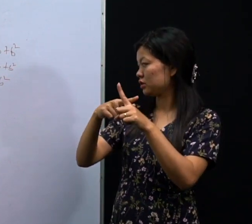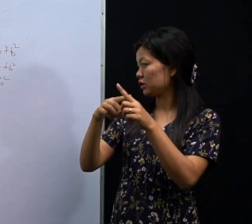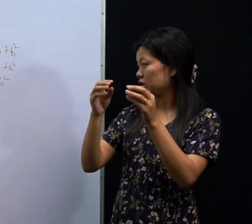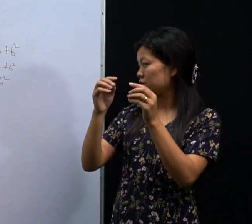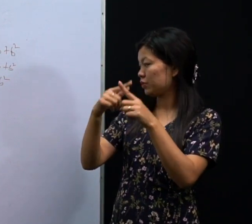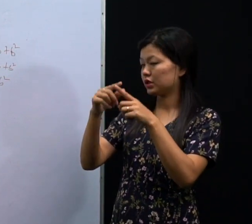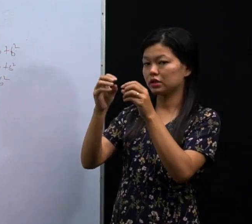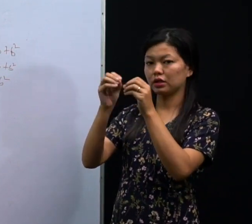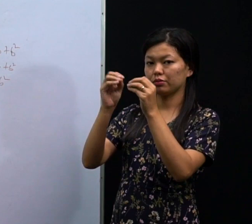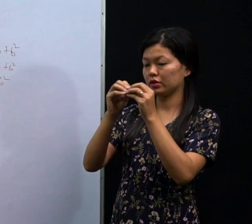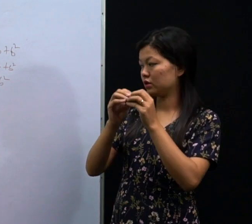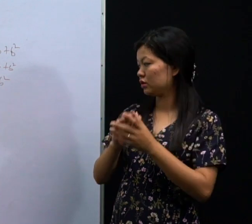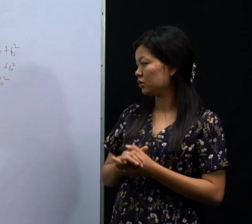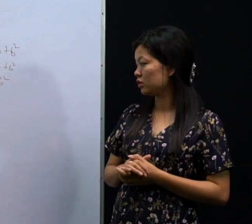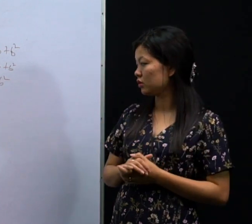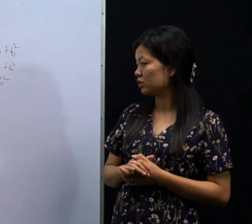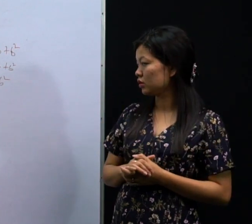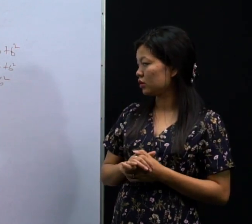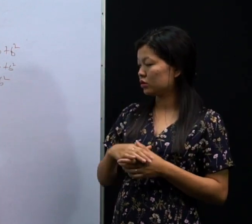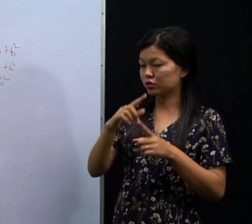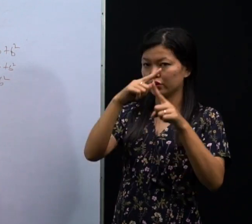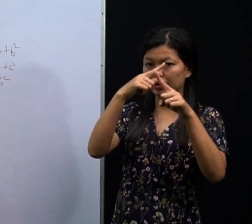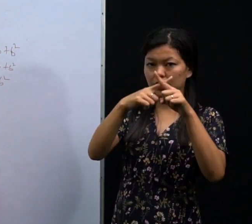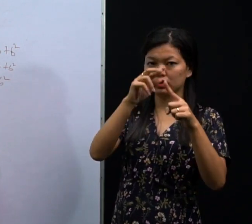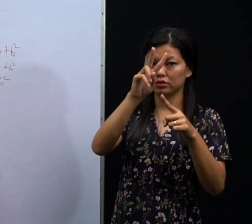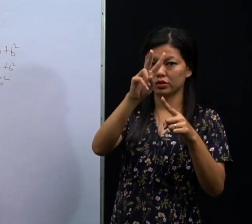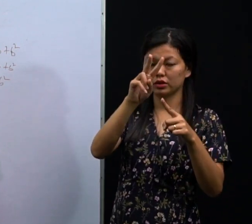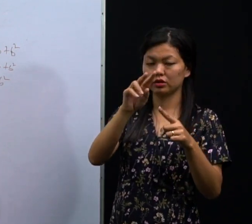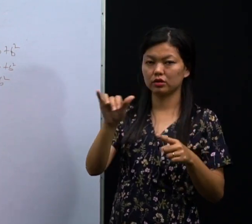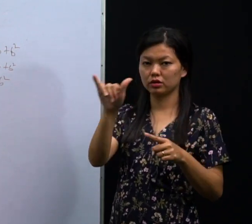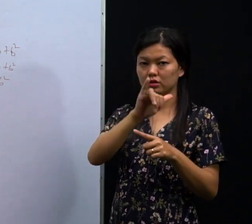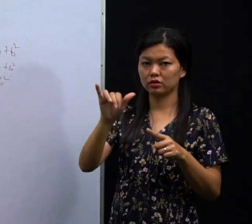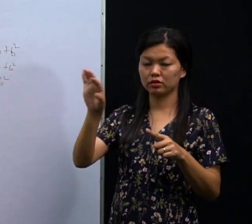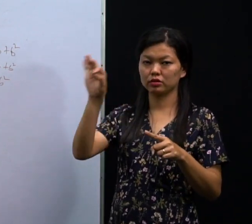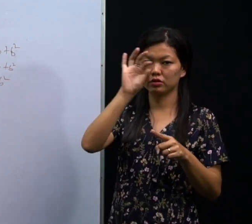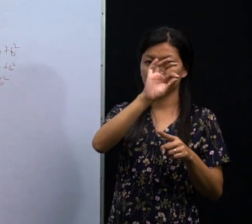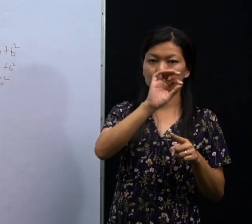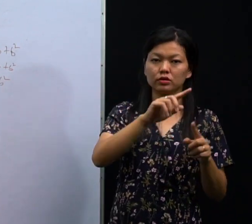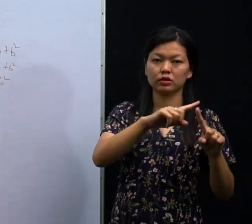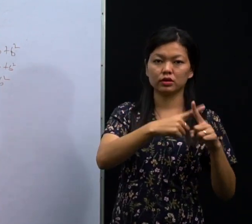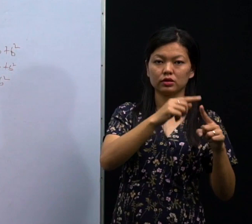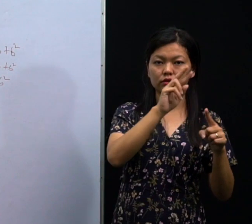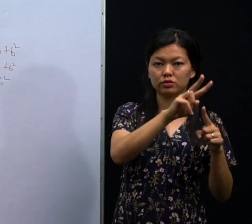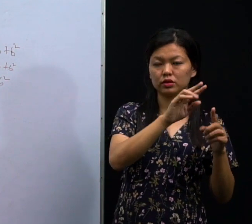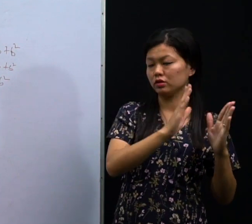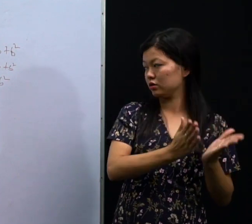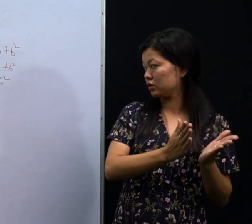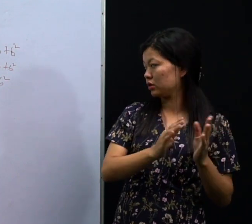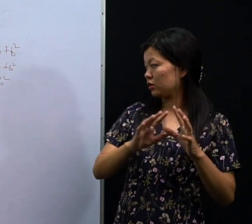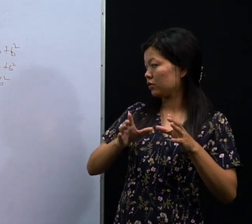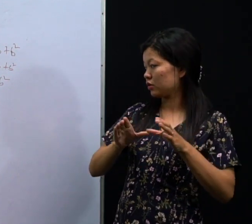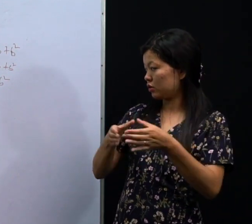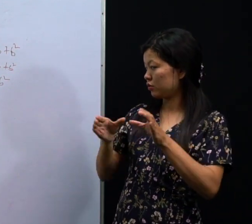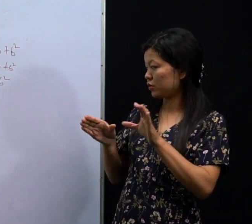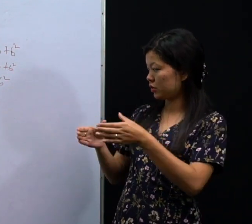common, it will be b plus a plus ab means a into b. Now b plus a